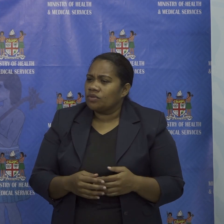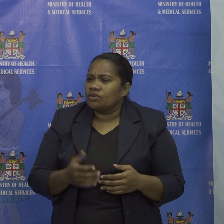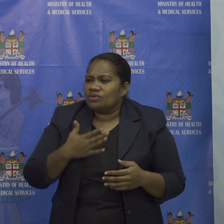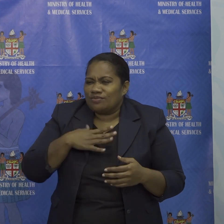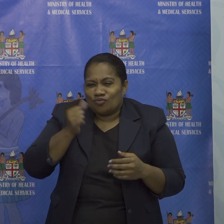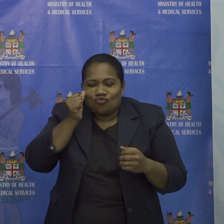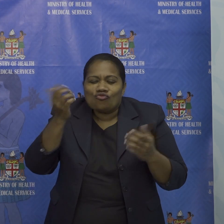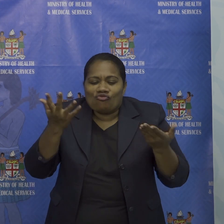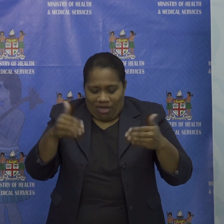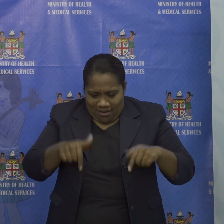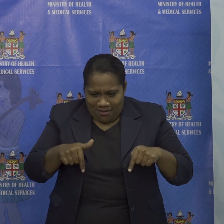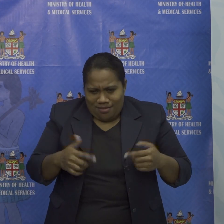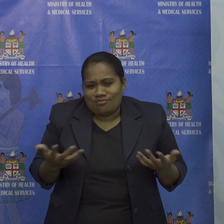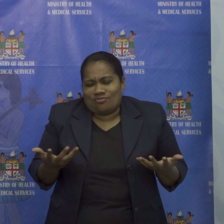now.